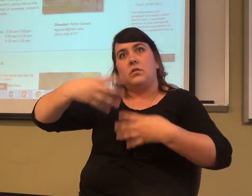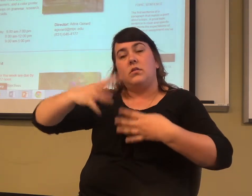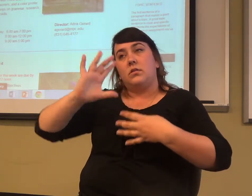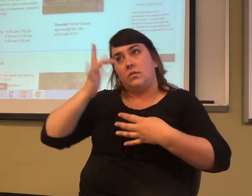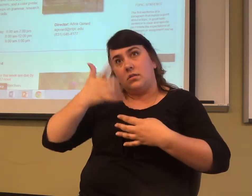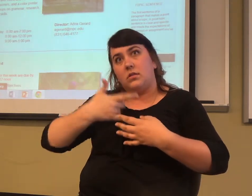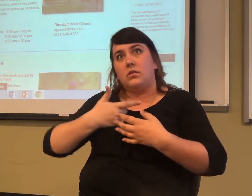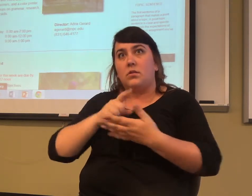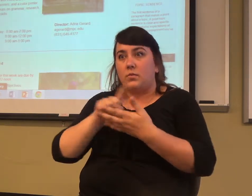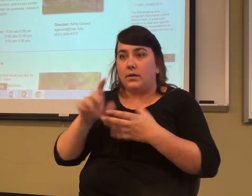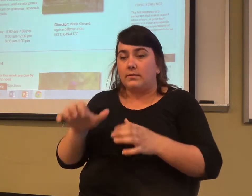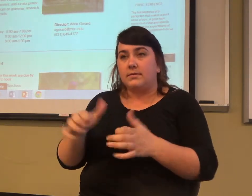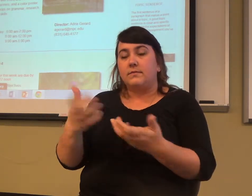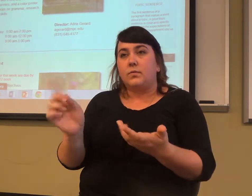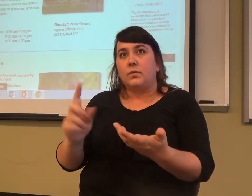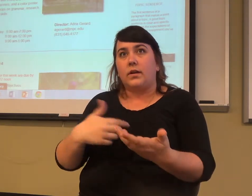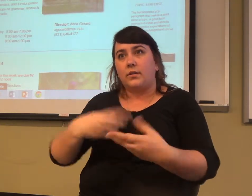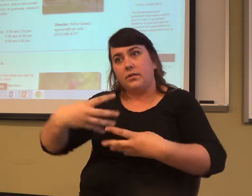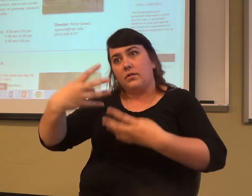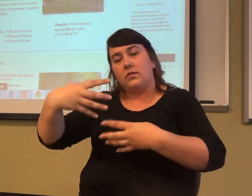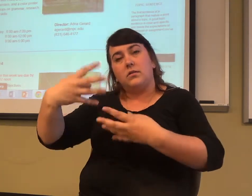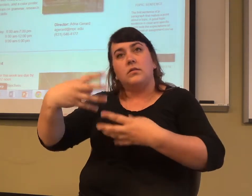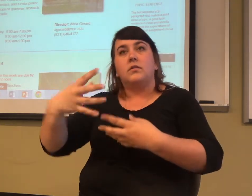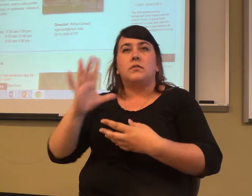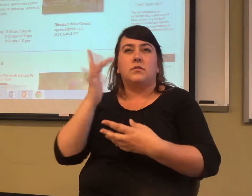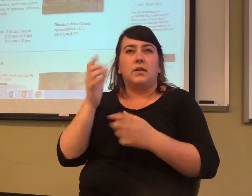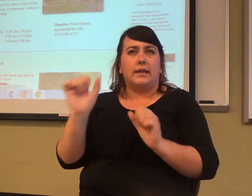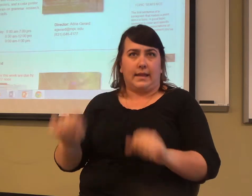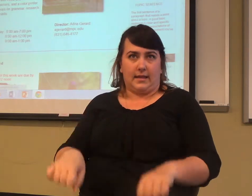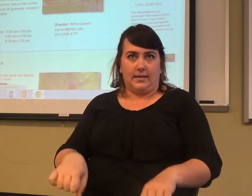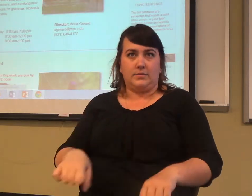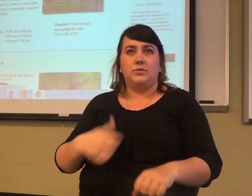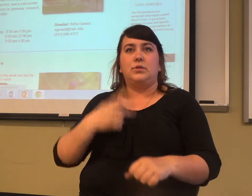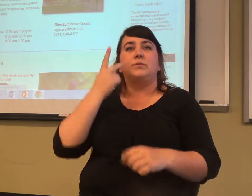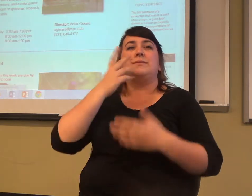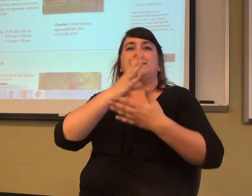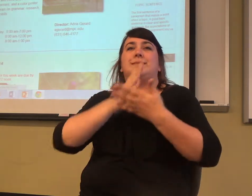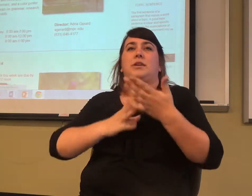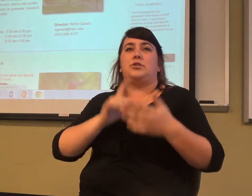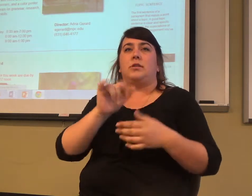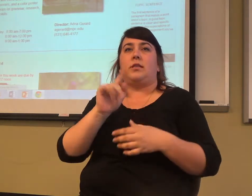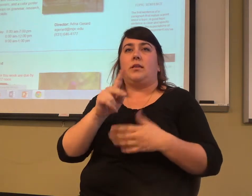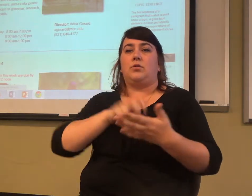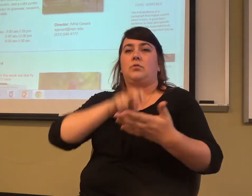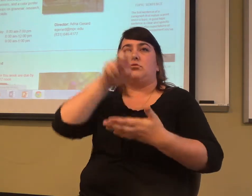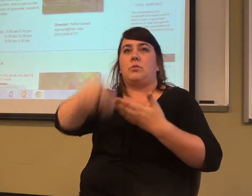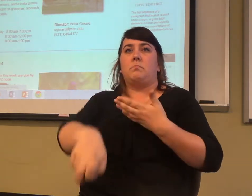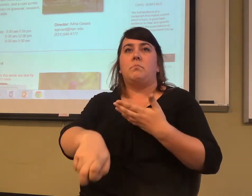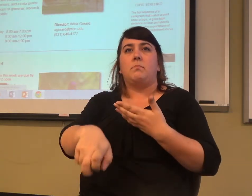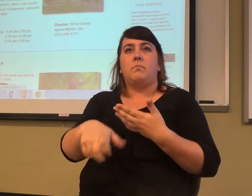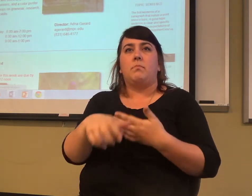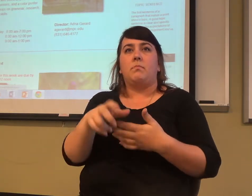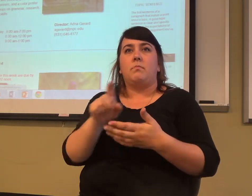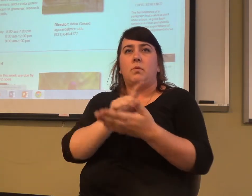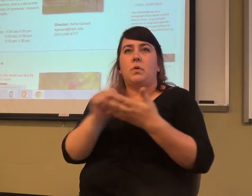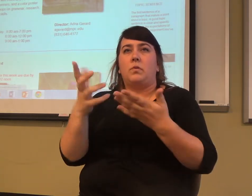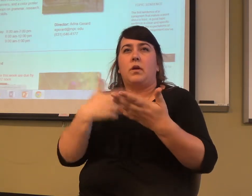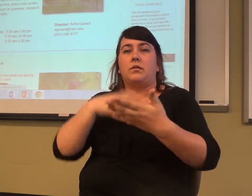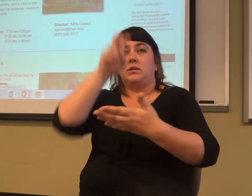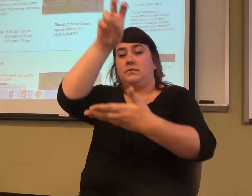week's activities that you're currently working on. So use these section links to jump to the week that we're in. If we're in week 10, click on